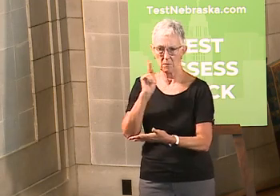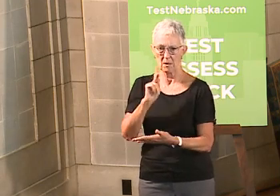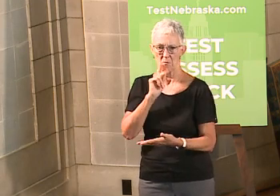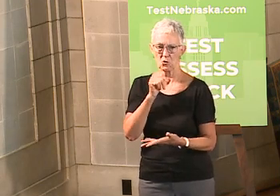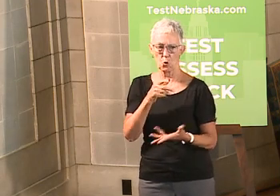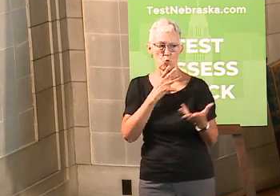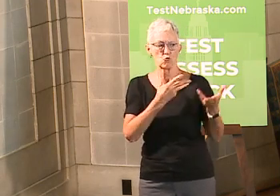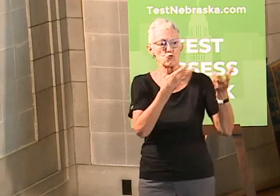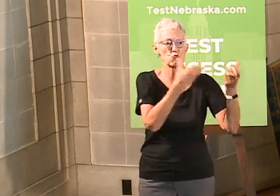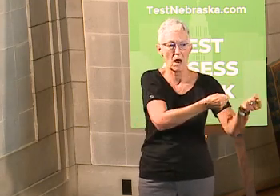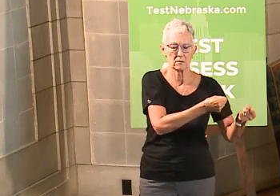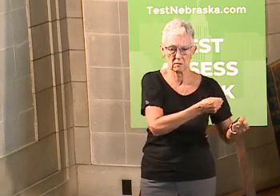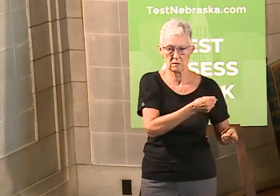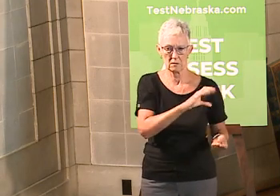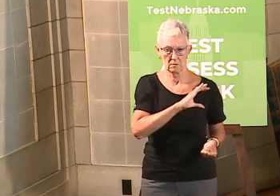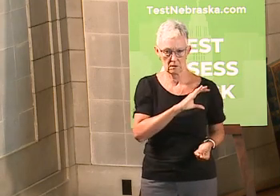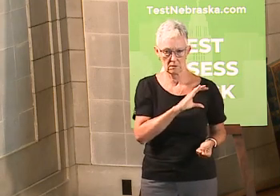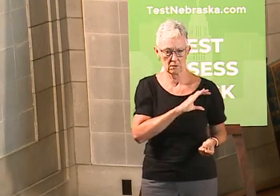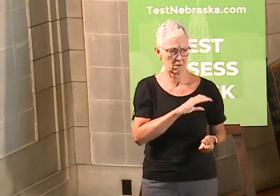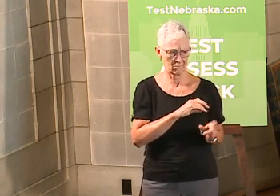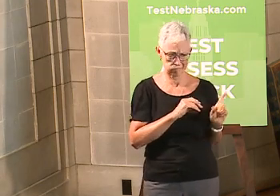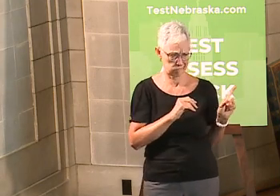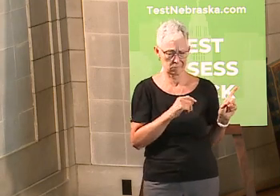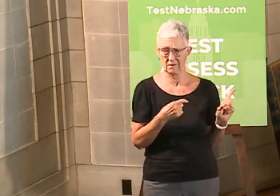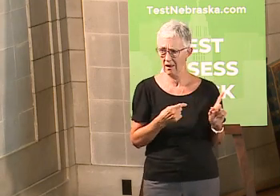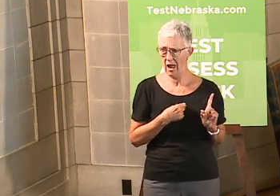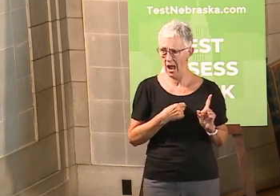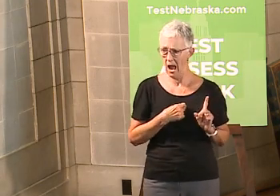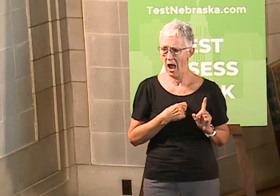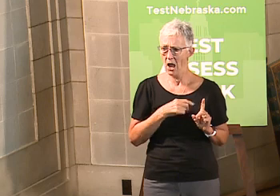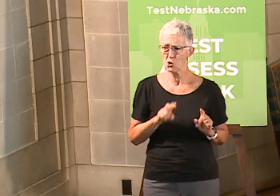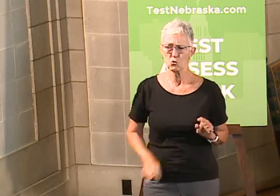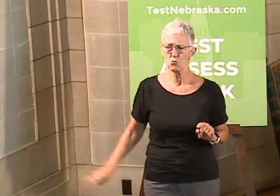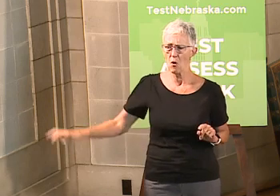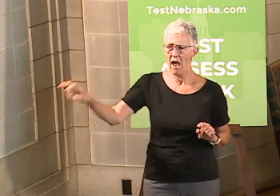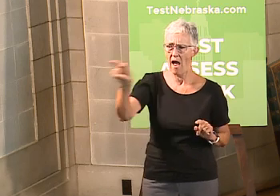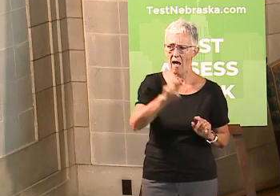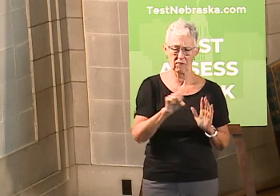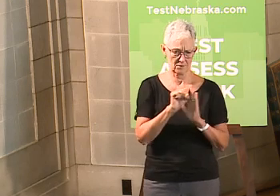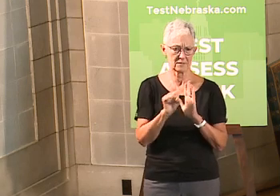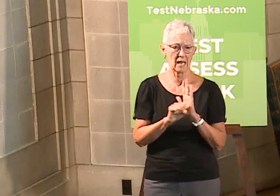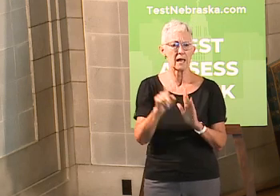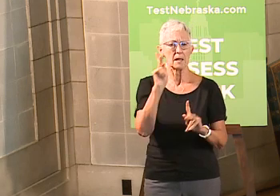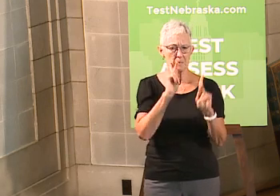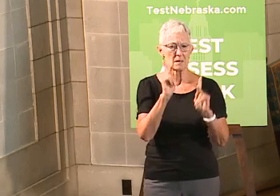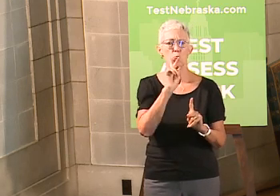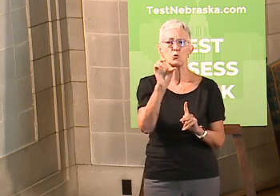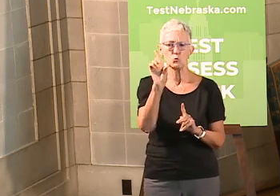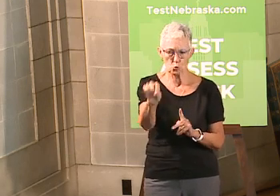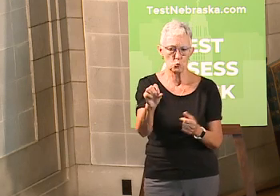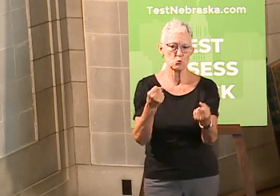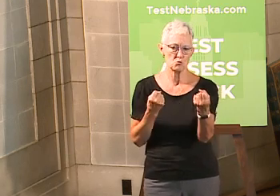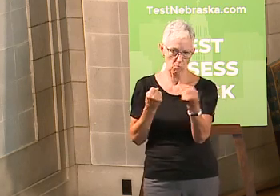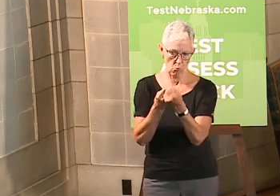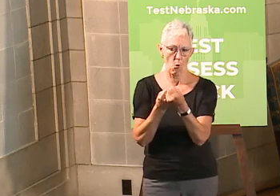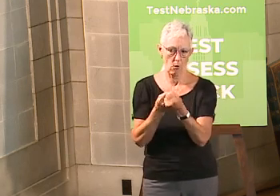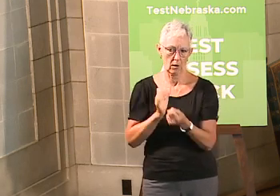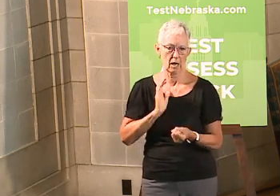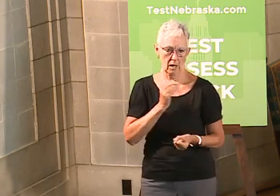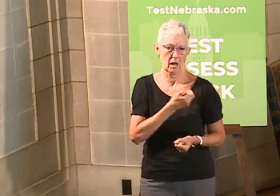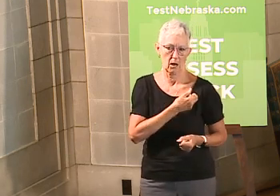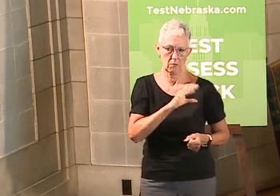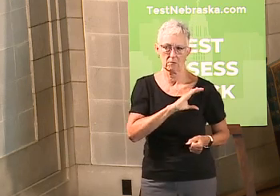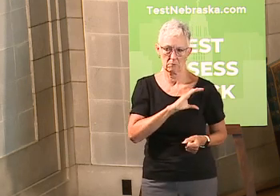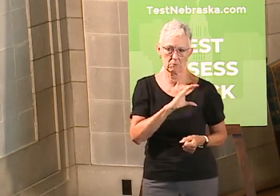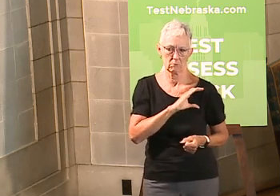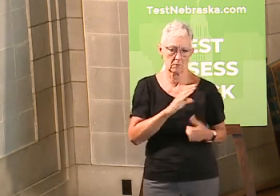Nebraska end to end. Nebraskans support our law enforcement. And I wanted to make sure that message was loud and clear to our law enforcement officers